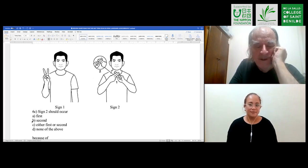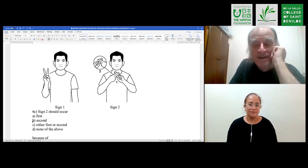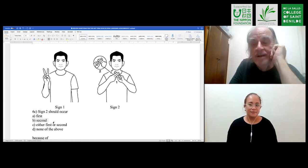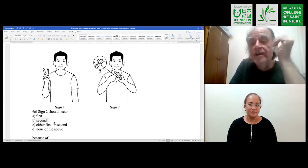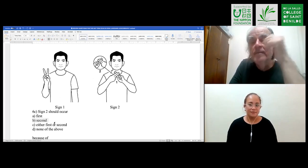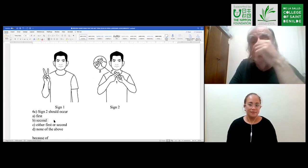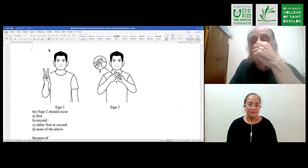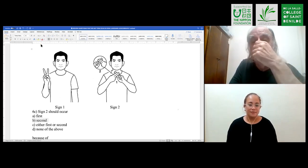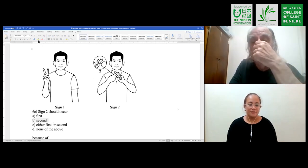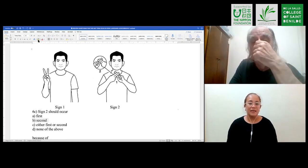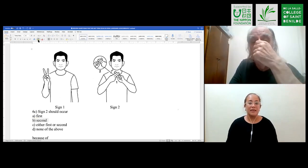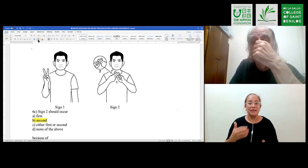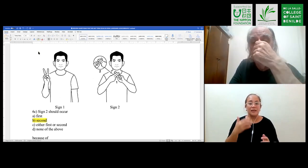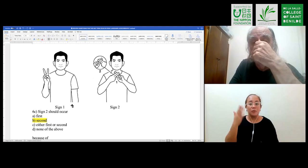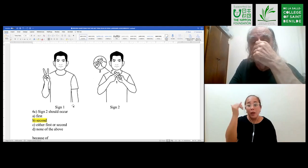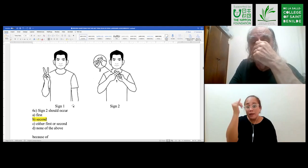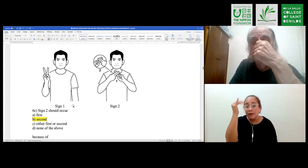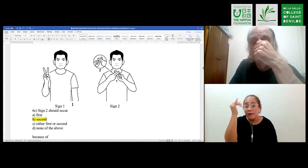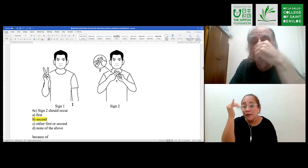And then again, because of G.